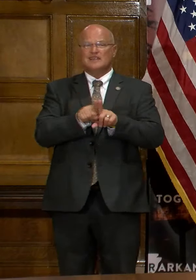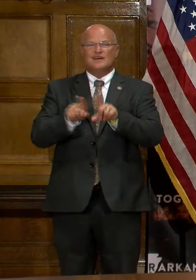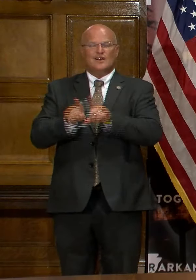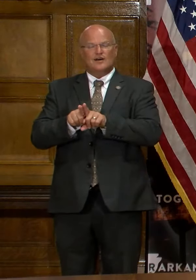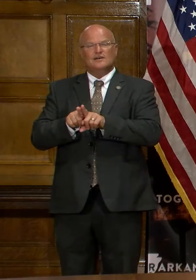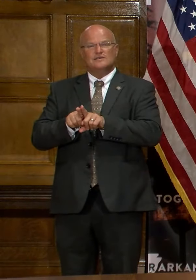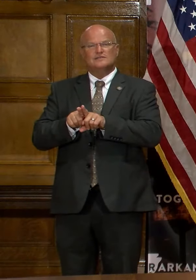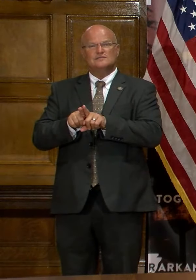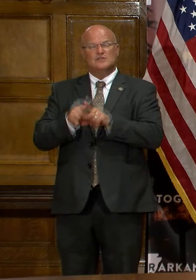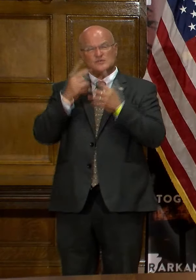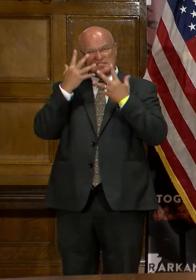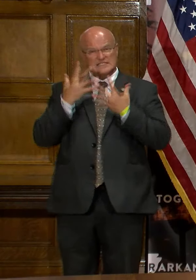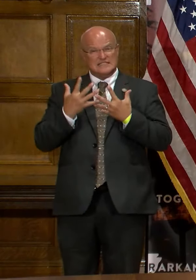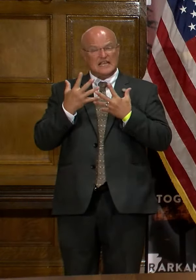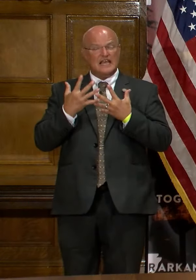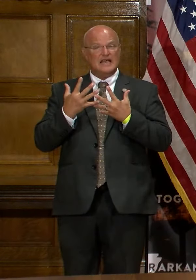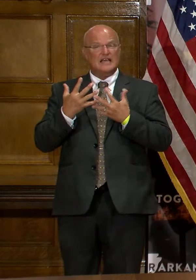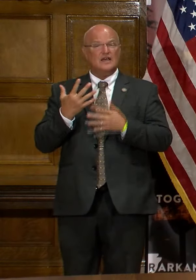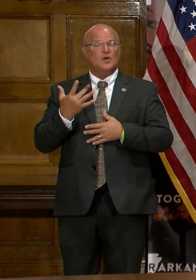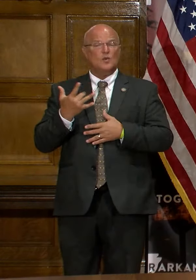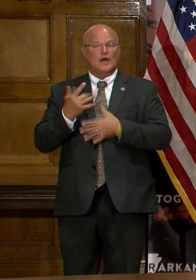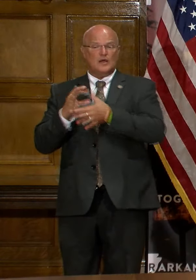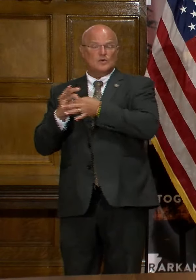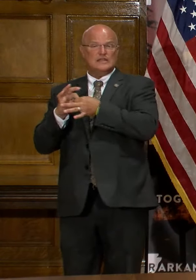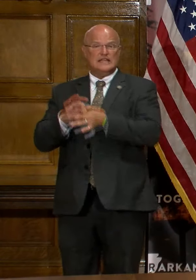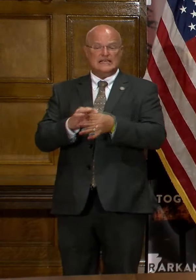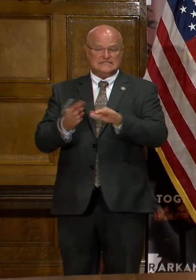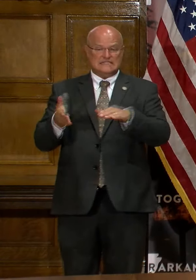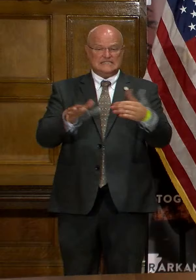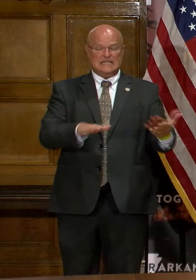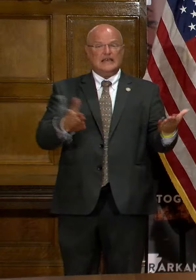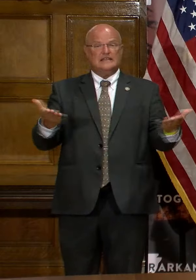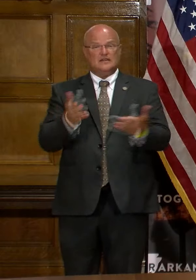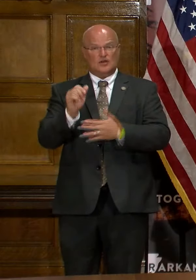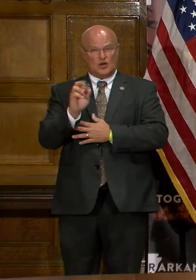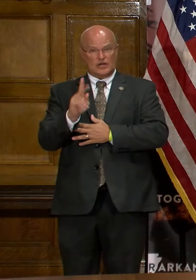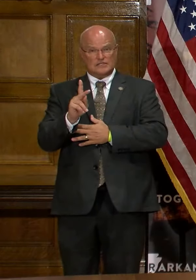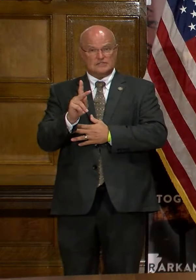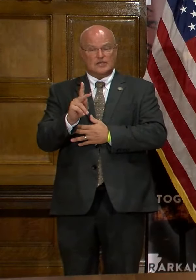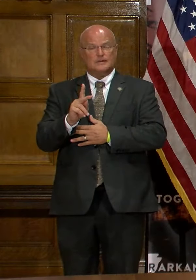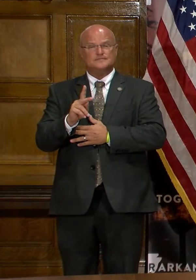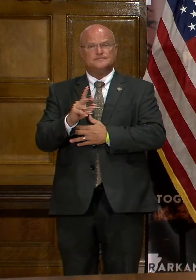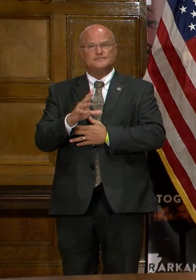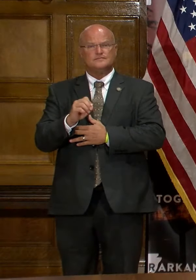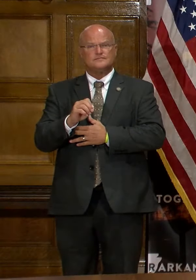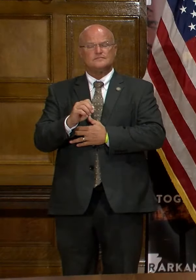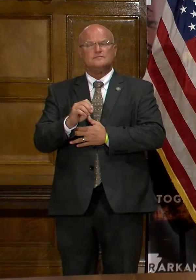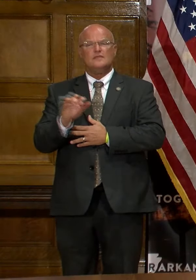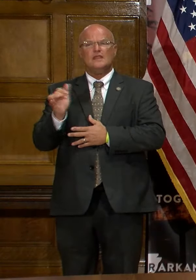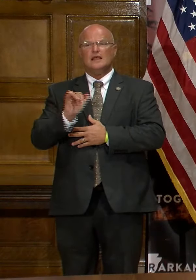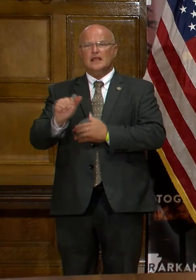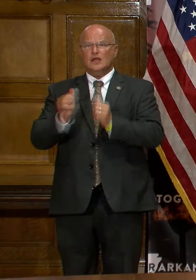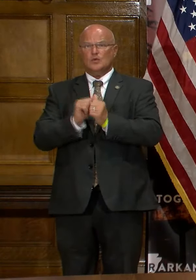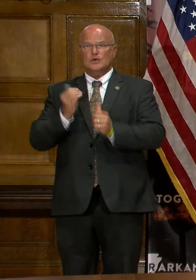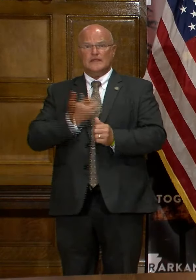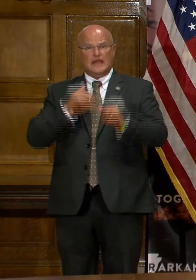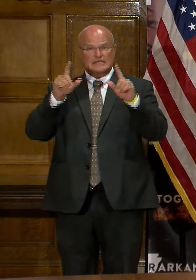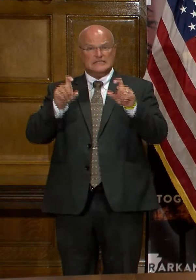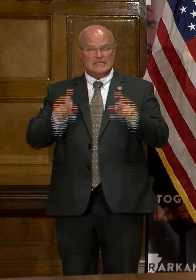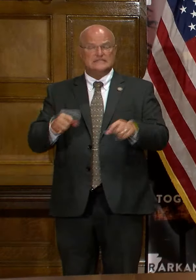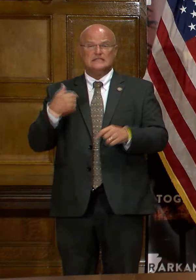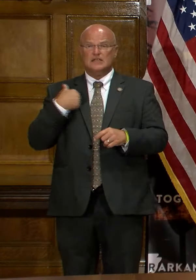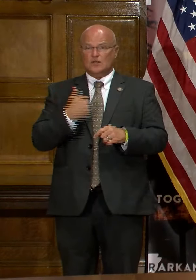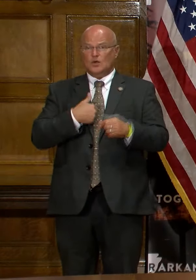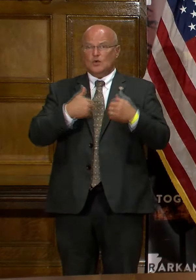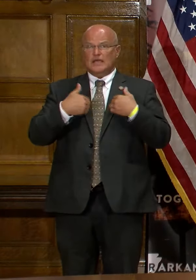also sad because it relates to the deaths in Arkansas. And just like in our testing where